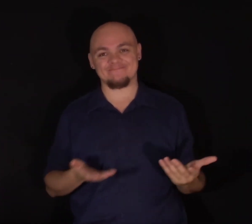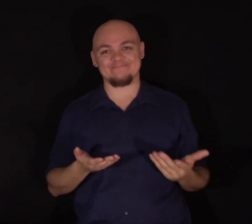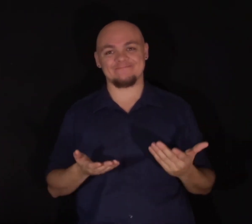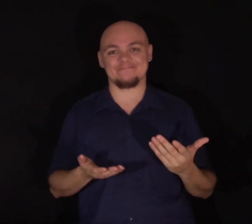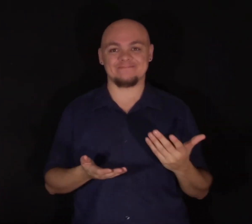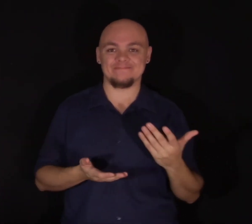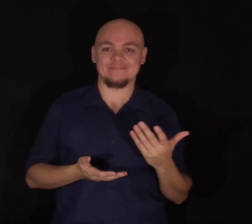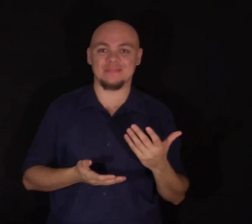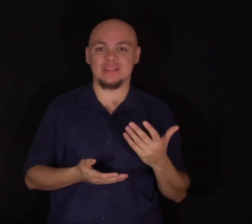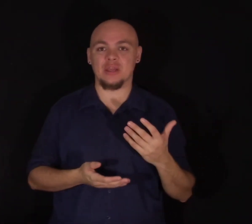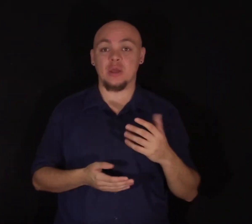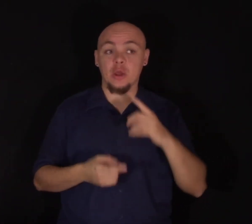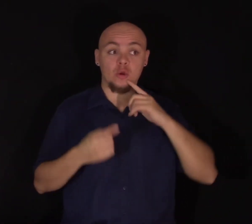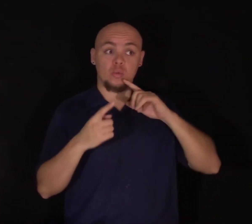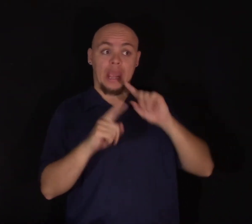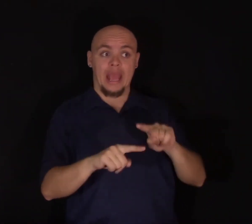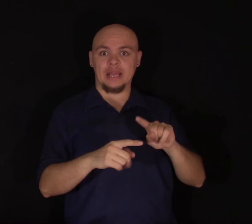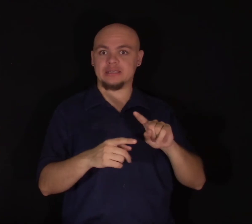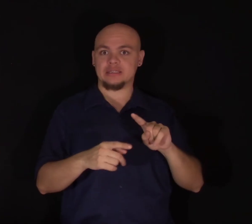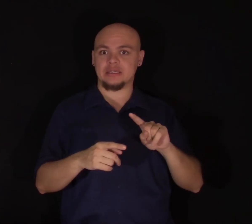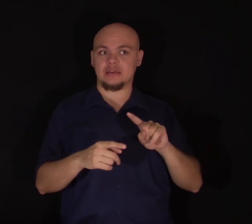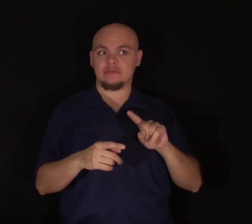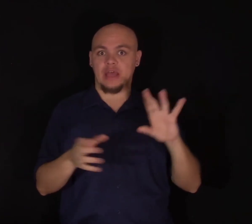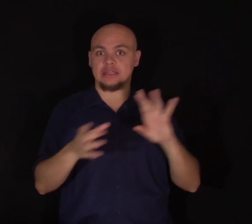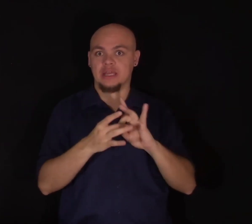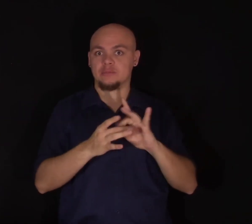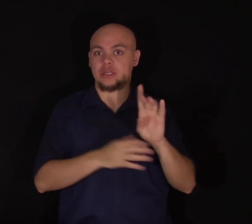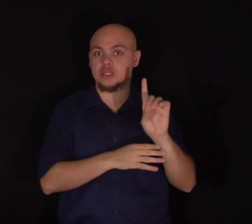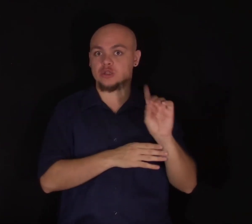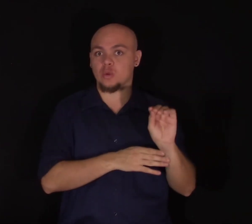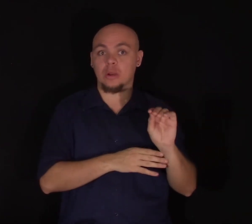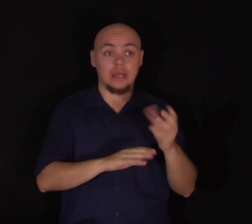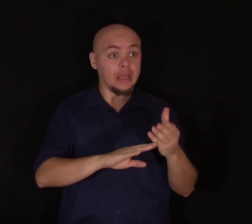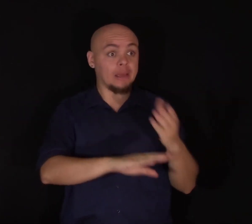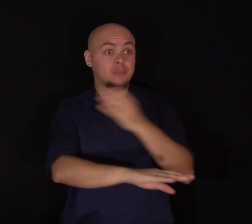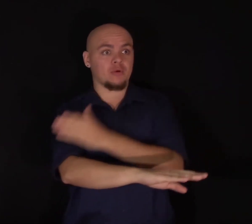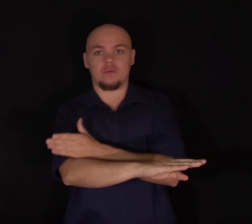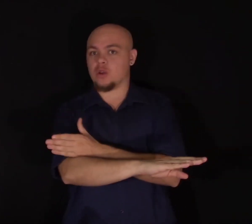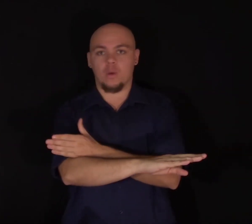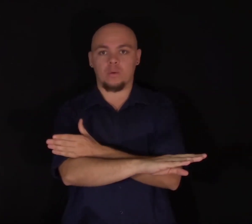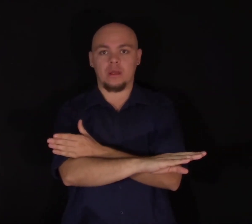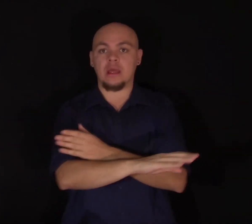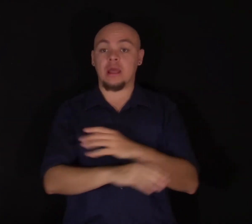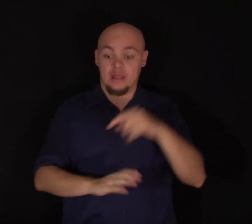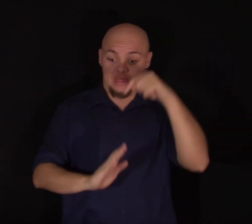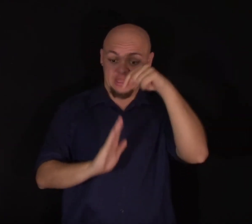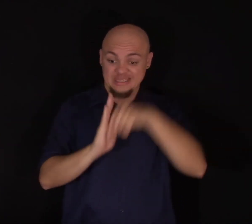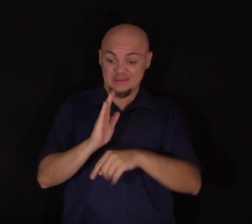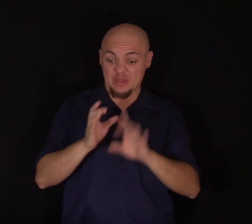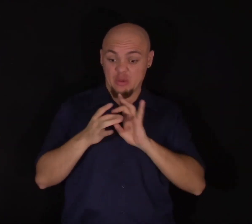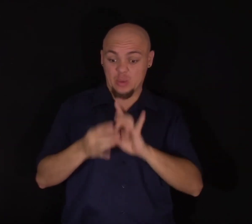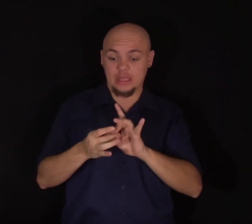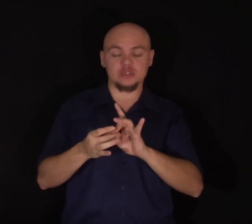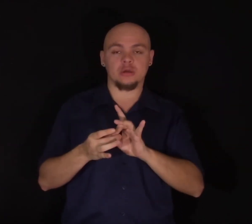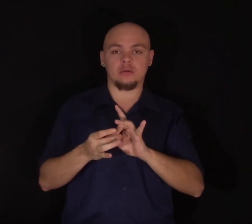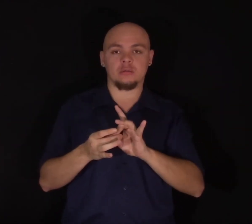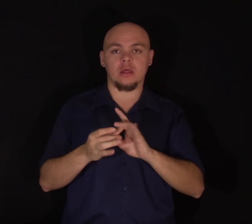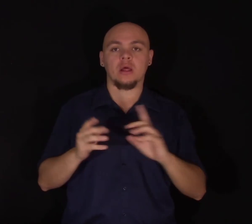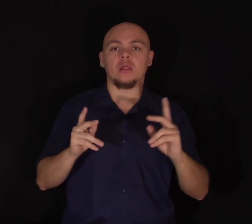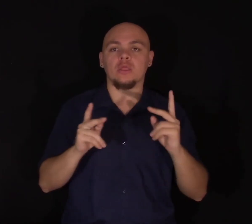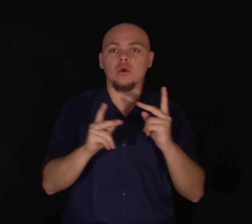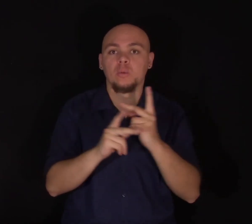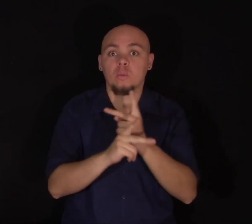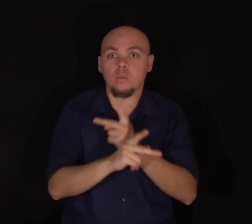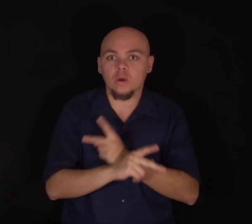about reactive attachment disorder is instead of things getting better, the deeper the relationship goes, the worse it